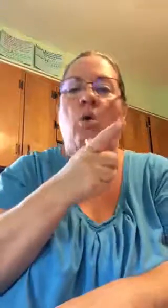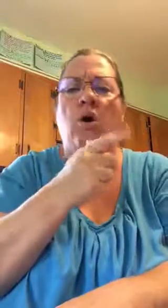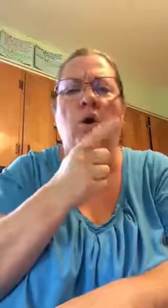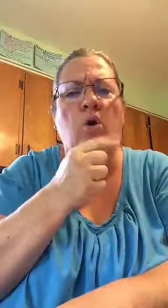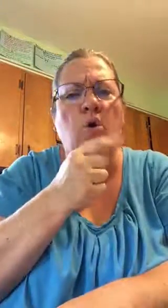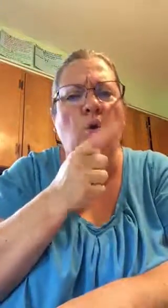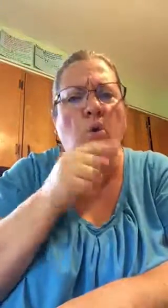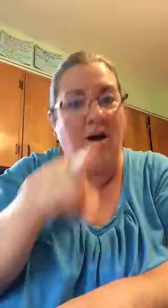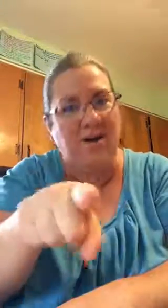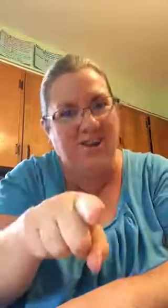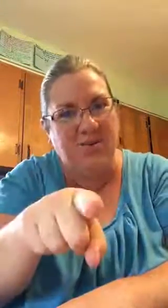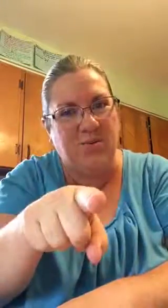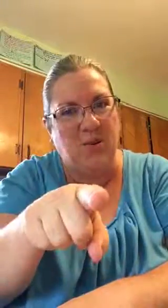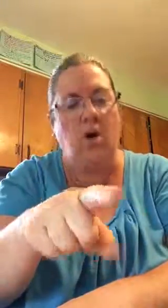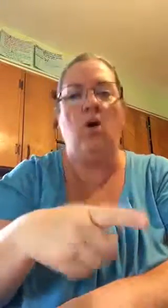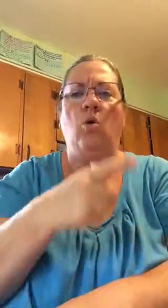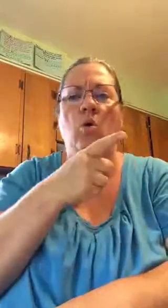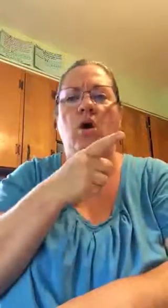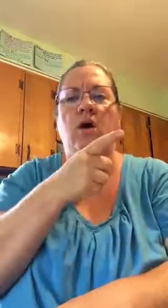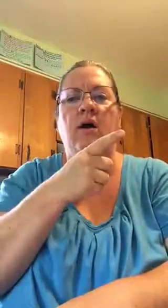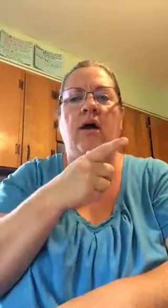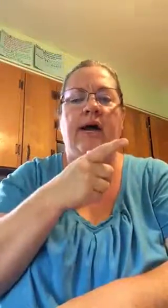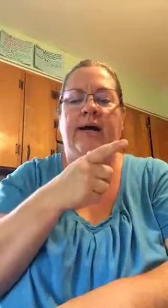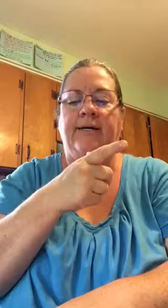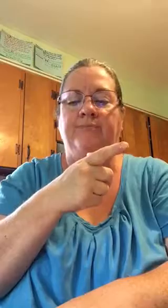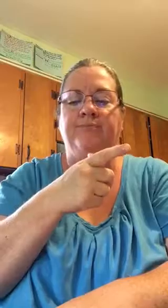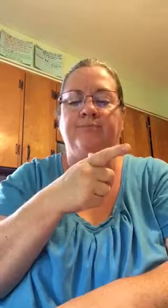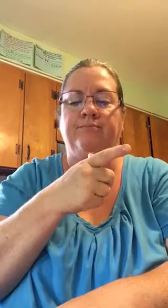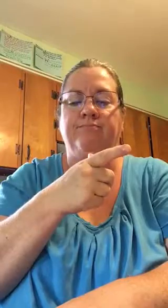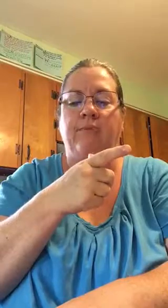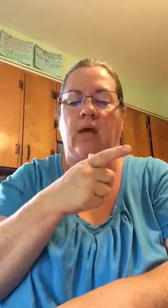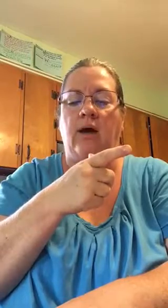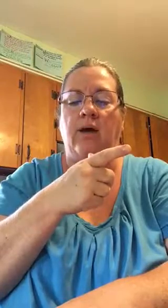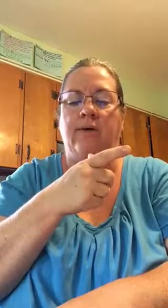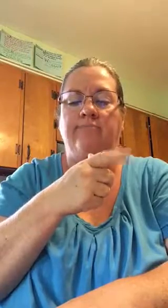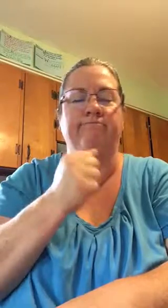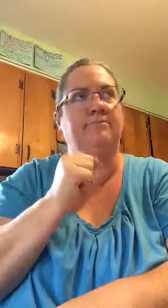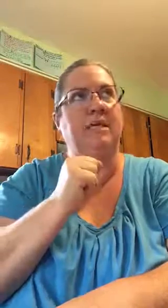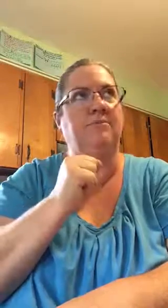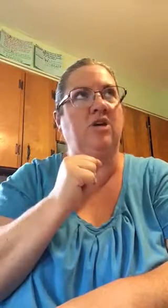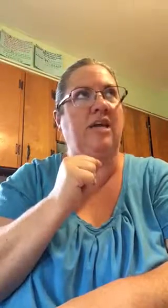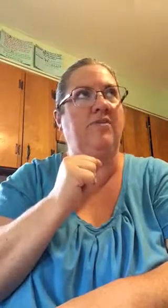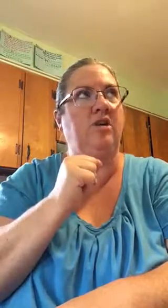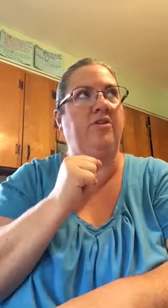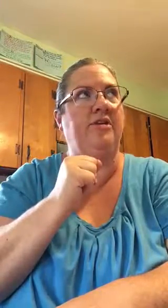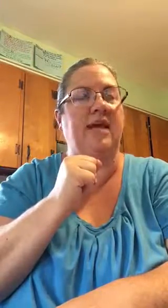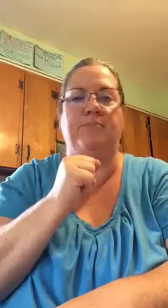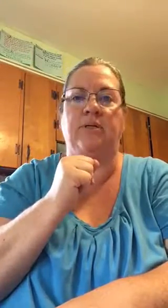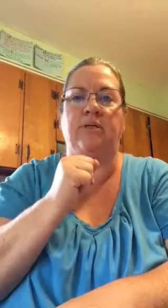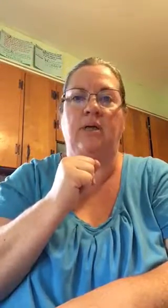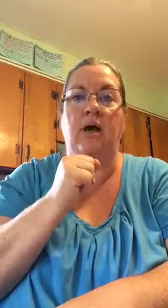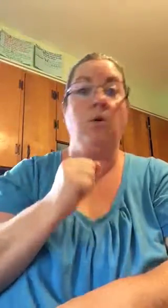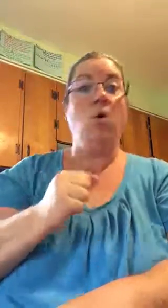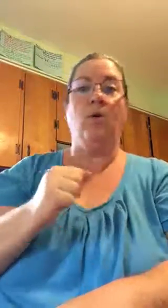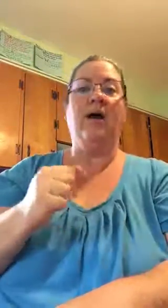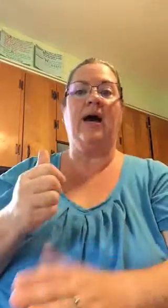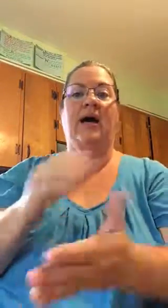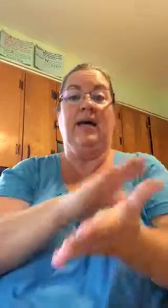Or who are you? Or I'm trying to give you another example.